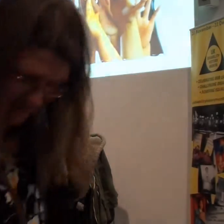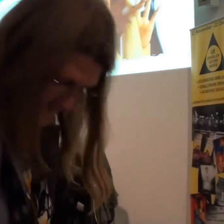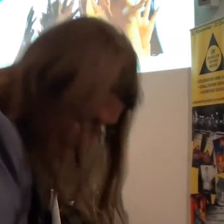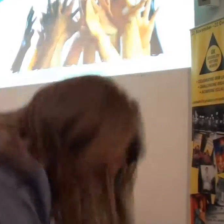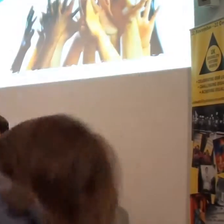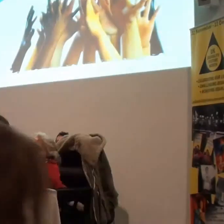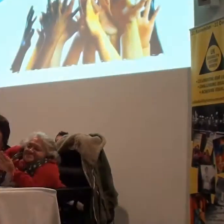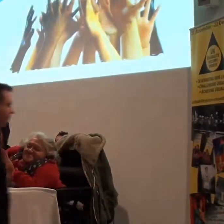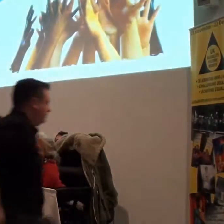thank you very much